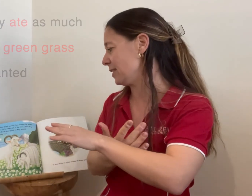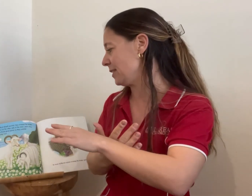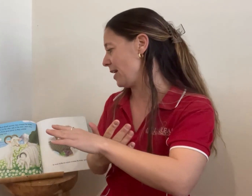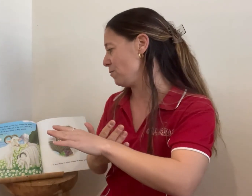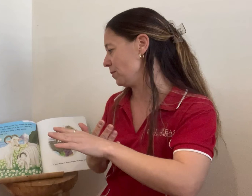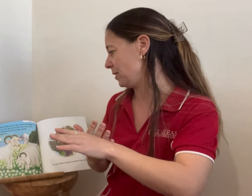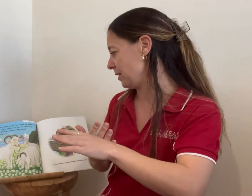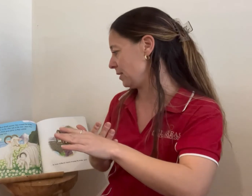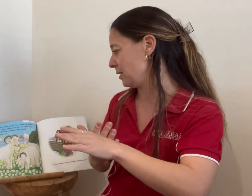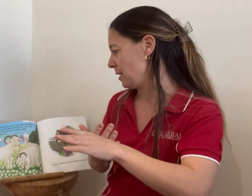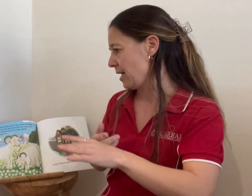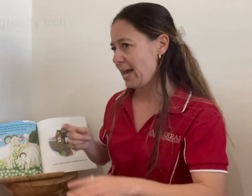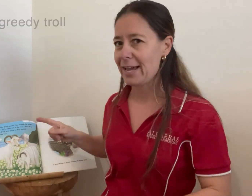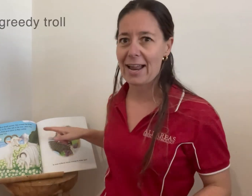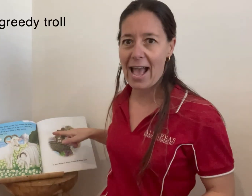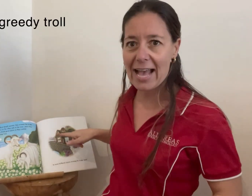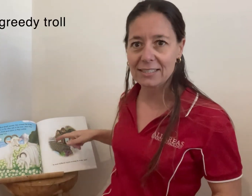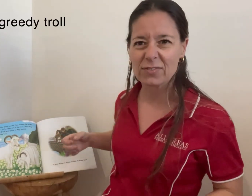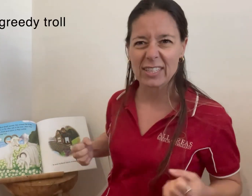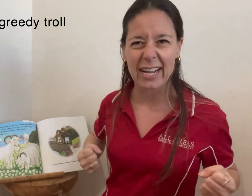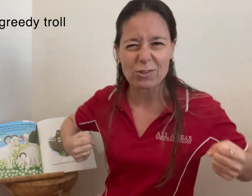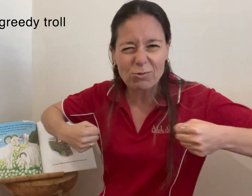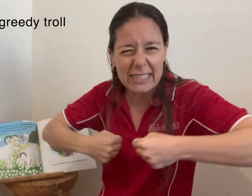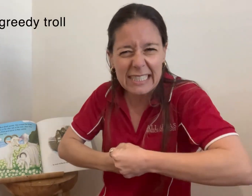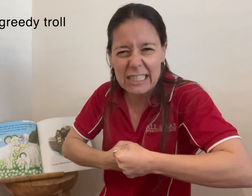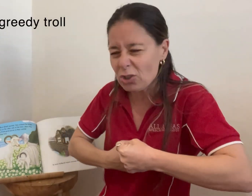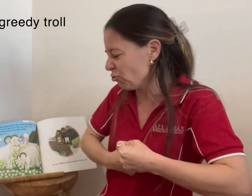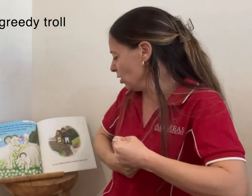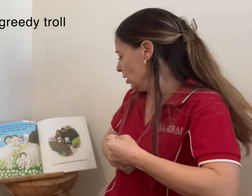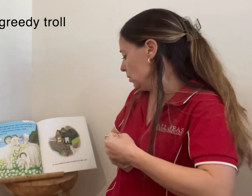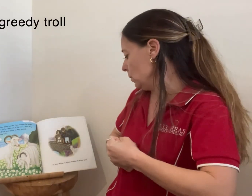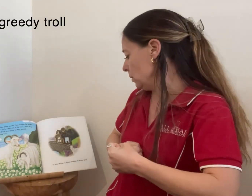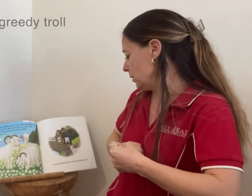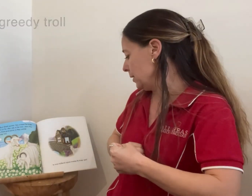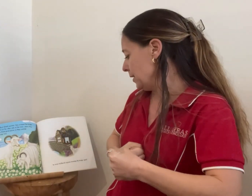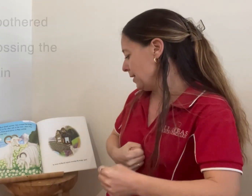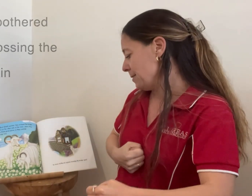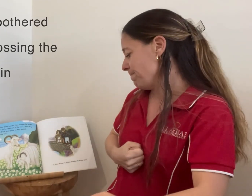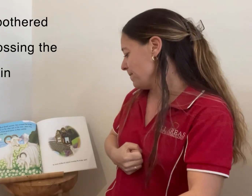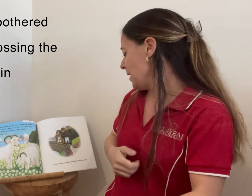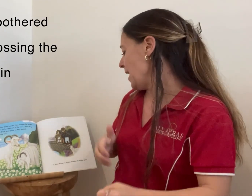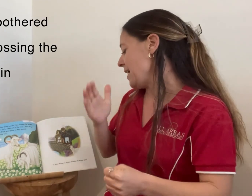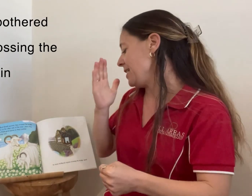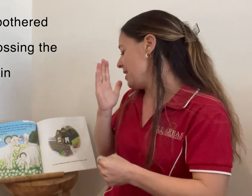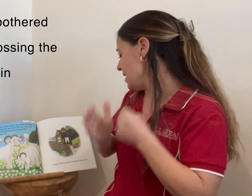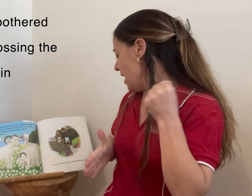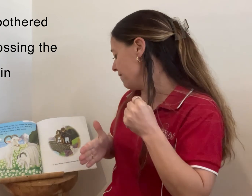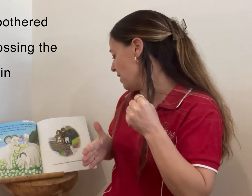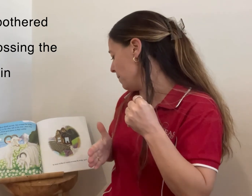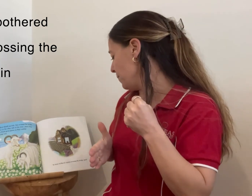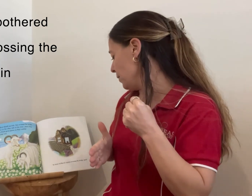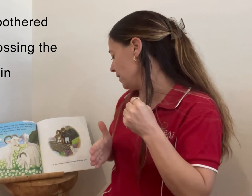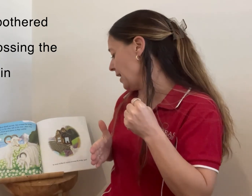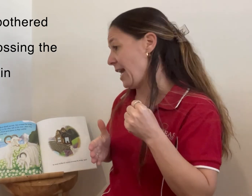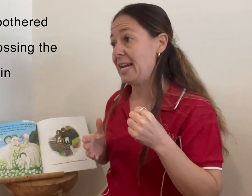they wanted. And as for that greedy troll, He never bothered